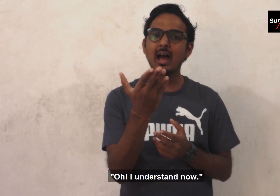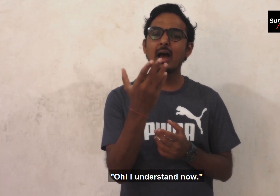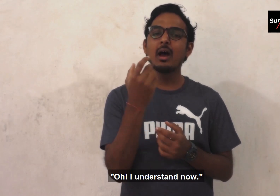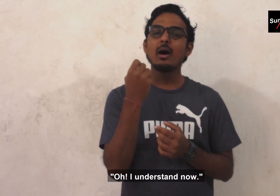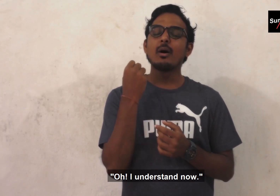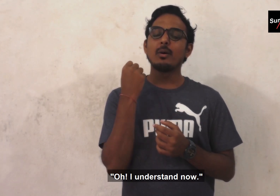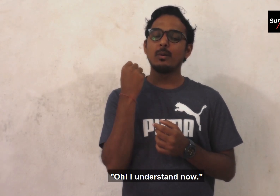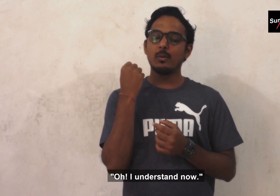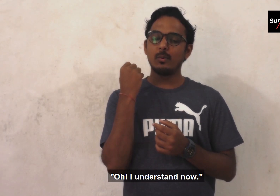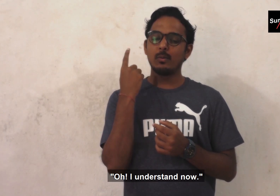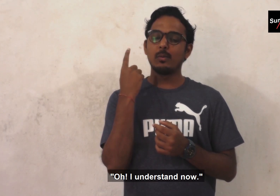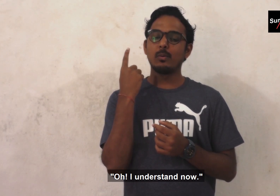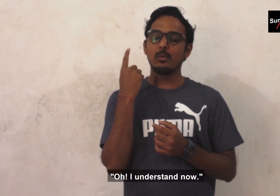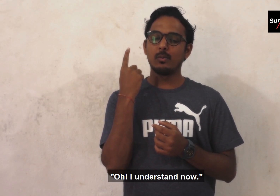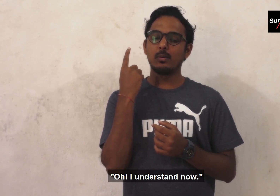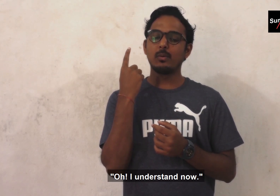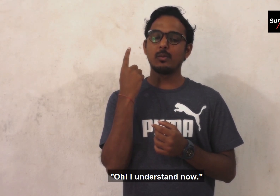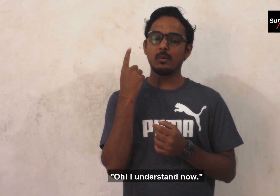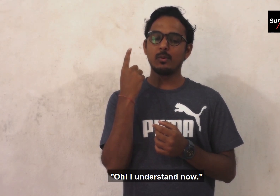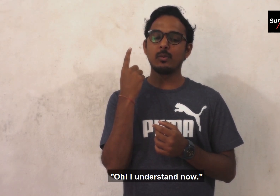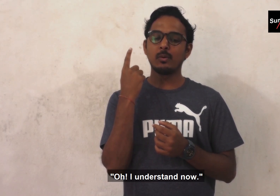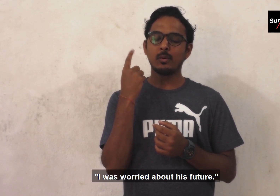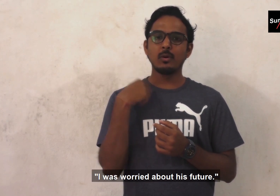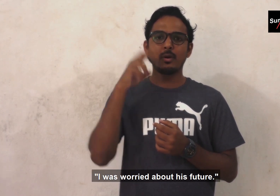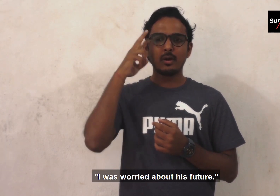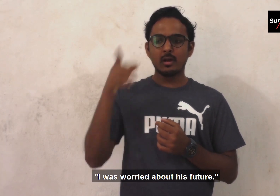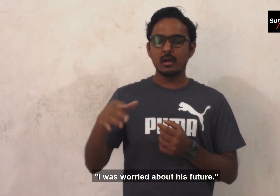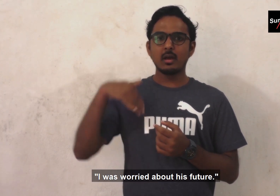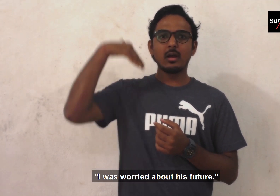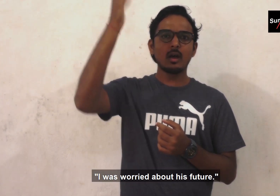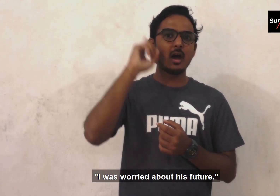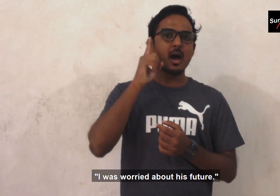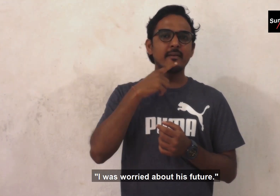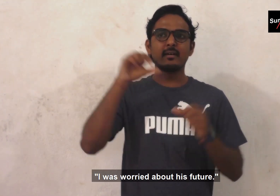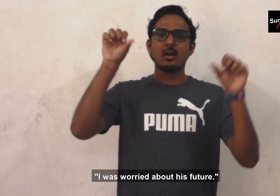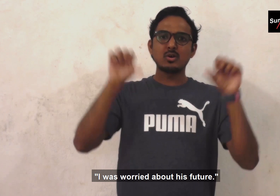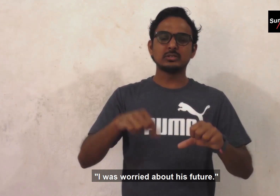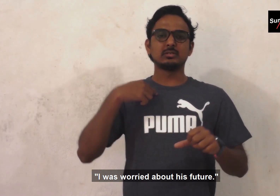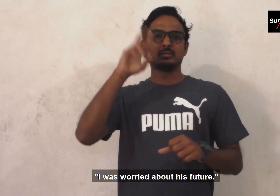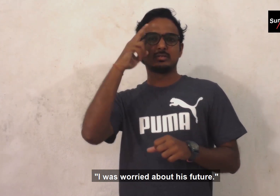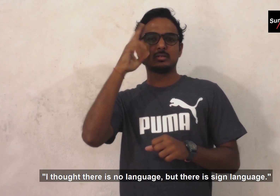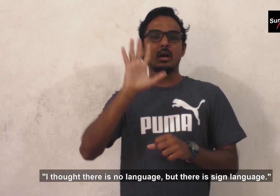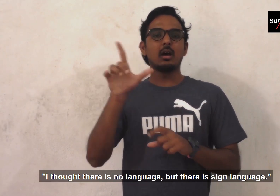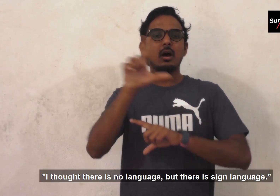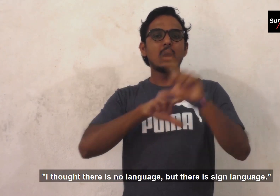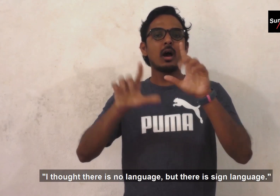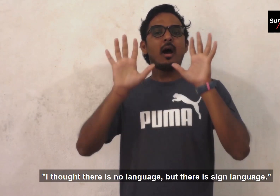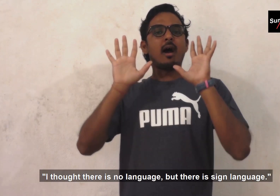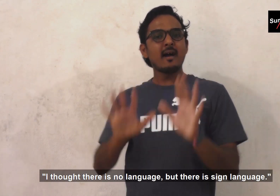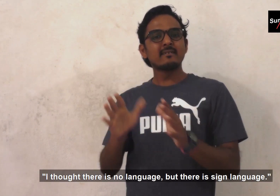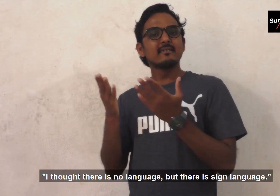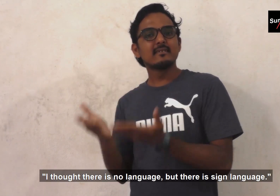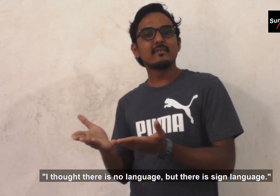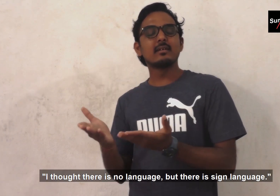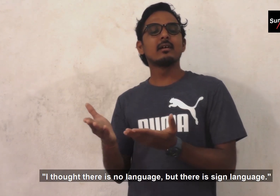Oh, I understand now. I was worried about his future. I thought there is no